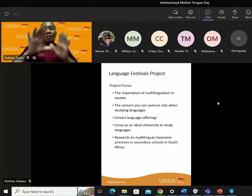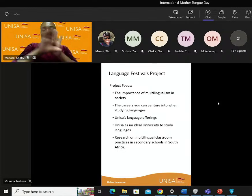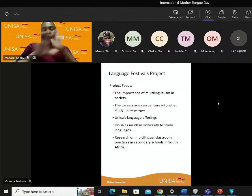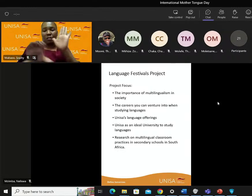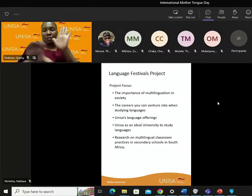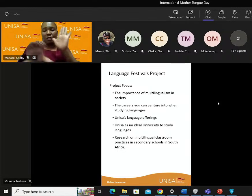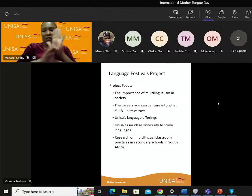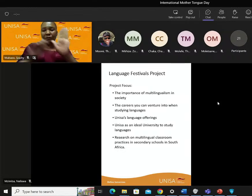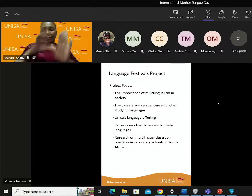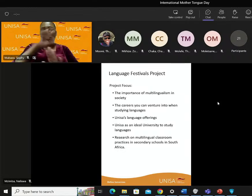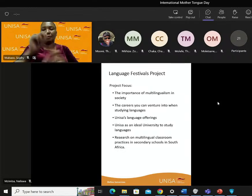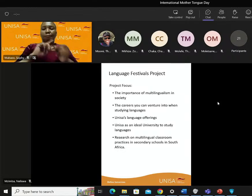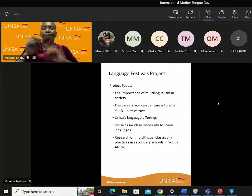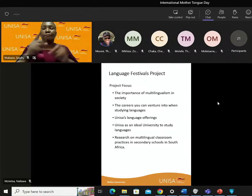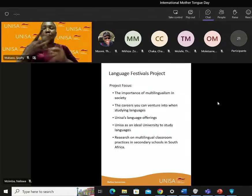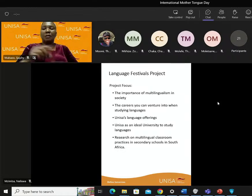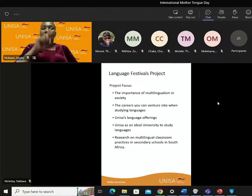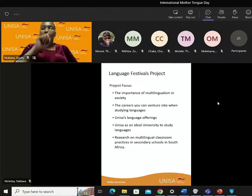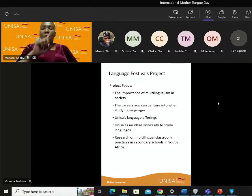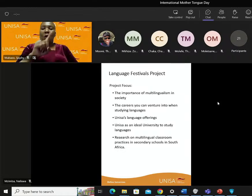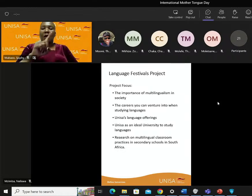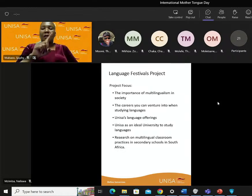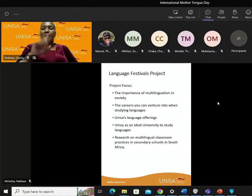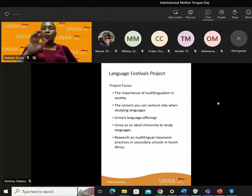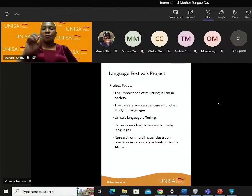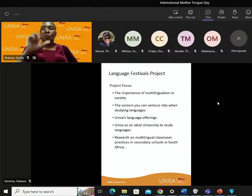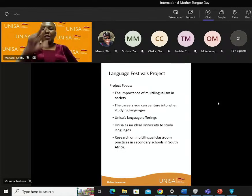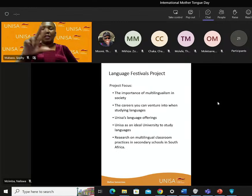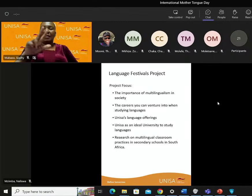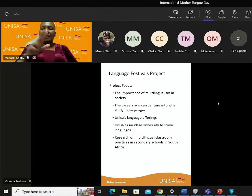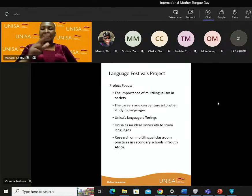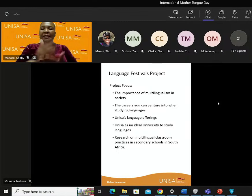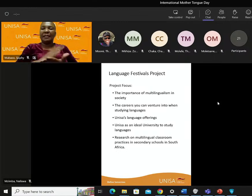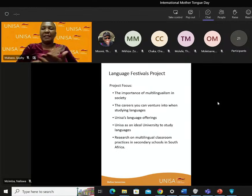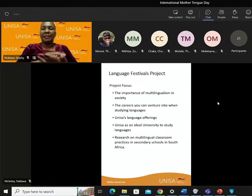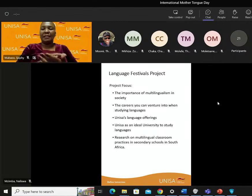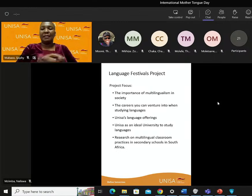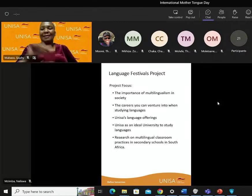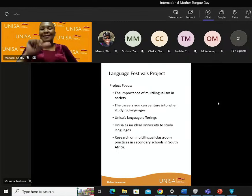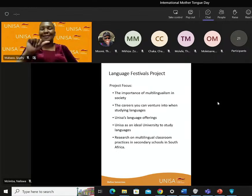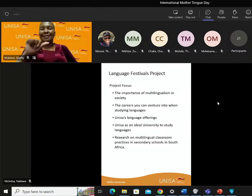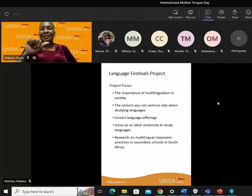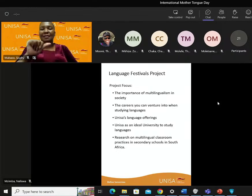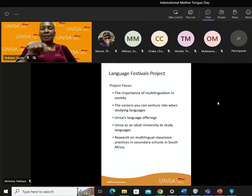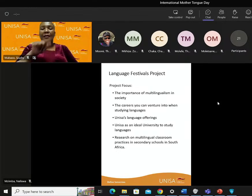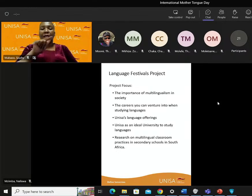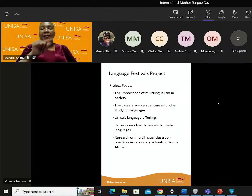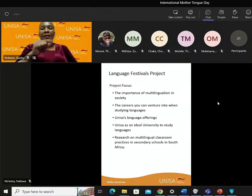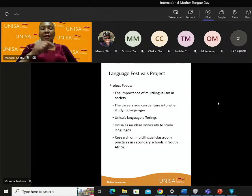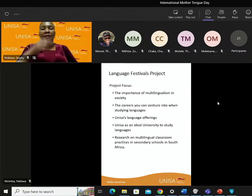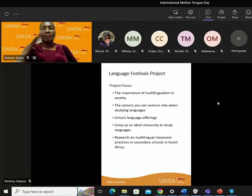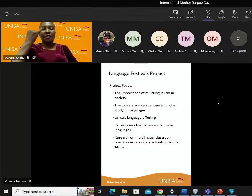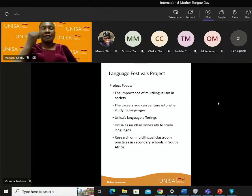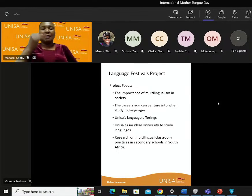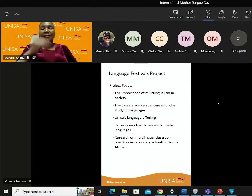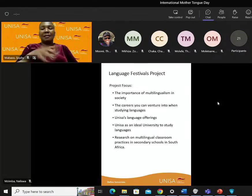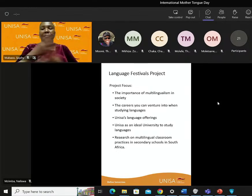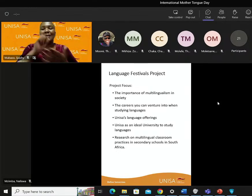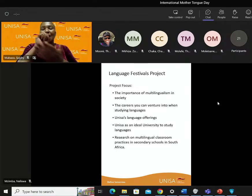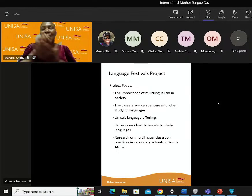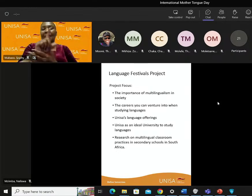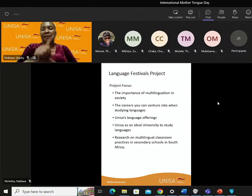Specifically, Act number 108, Section 6, where it affords official status to 11 languages.